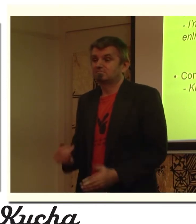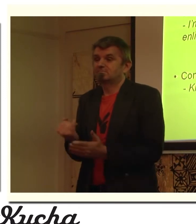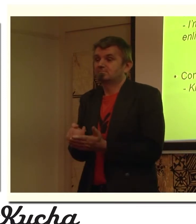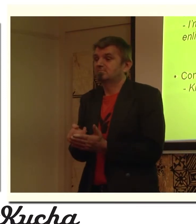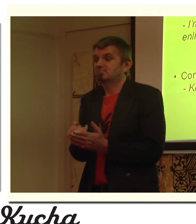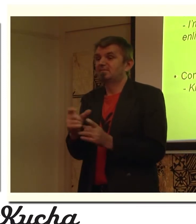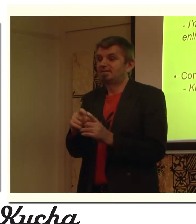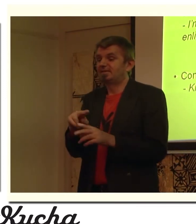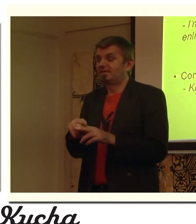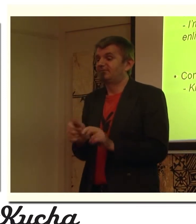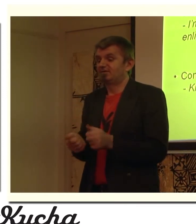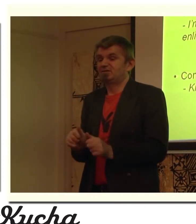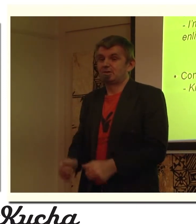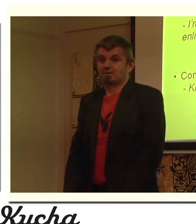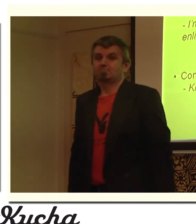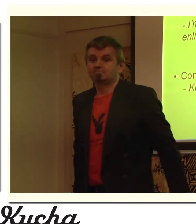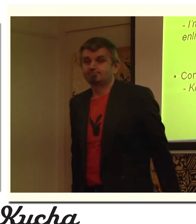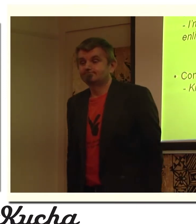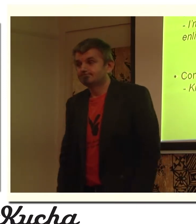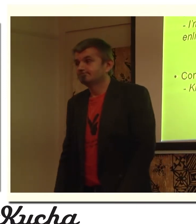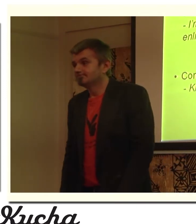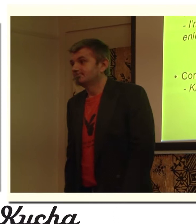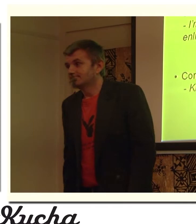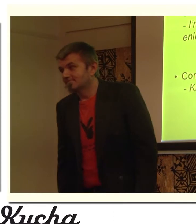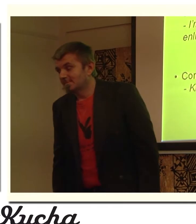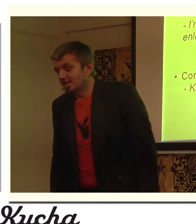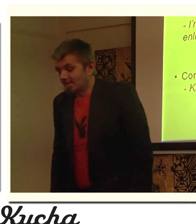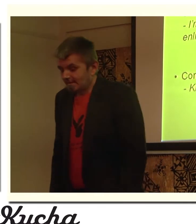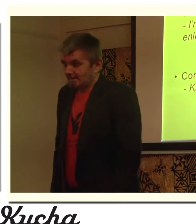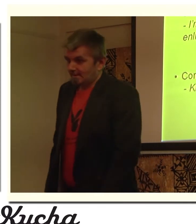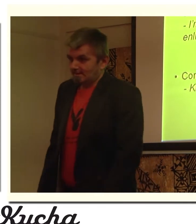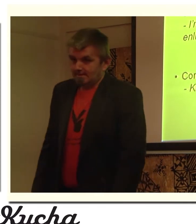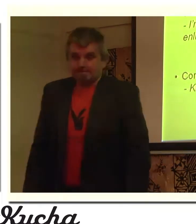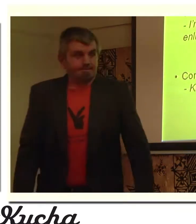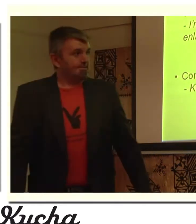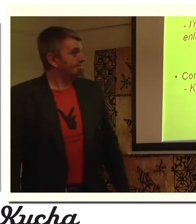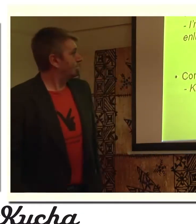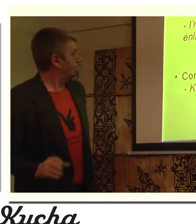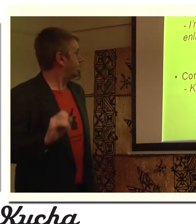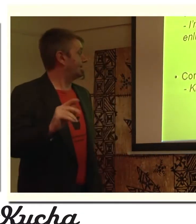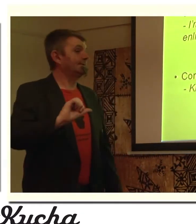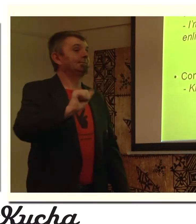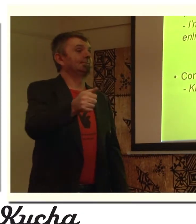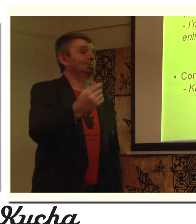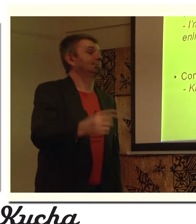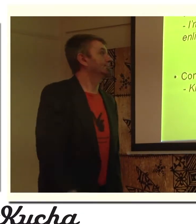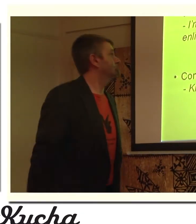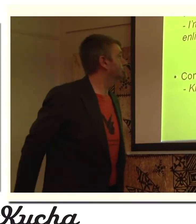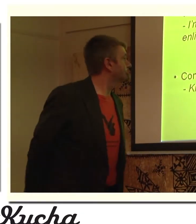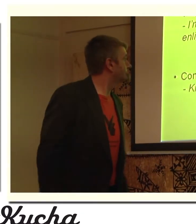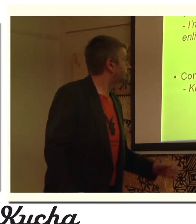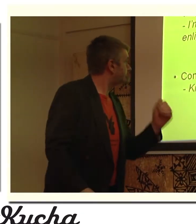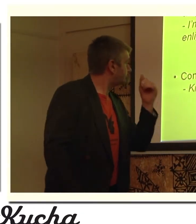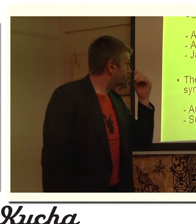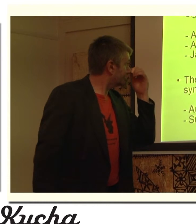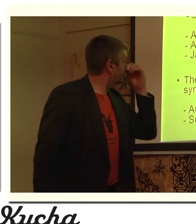Yeah, really easy to mistake on the keyboard. Yep, DNF, yep, QWERTY, it's QWERTY's fault. Yep,